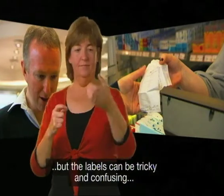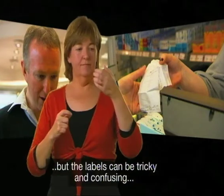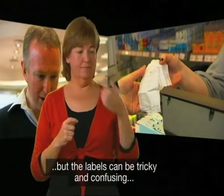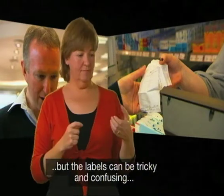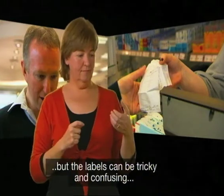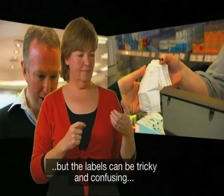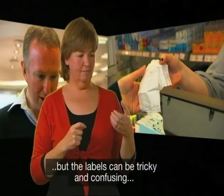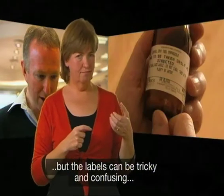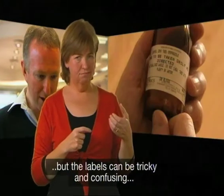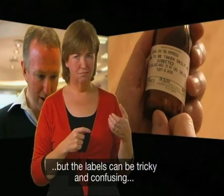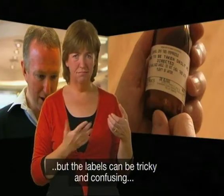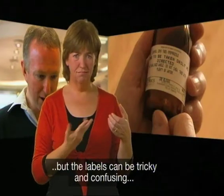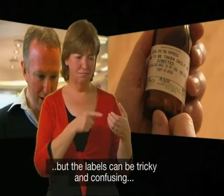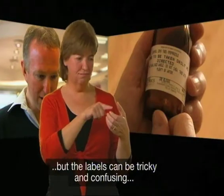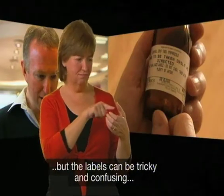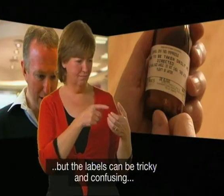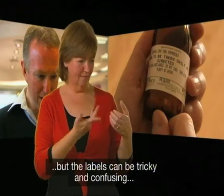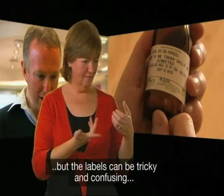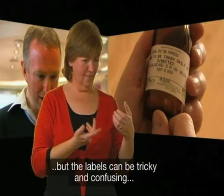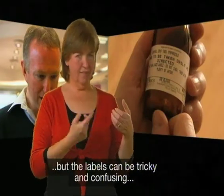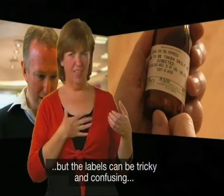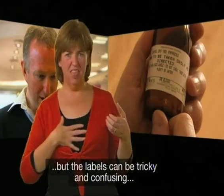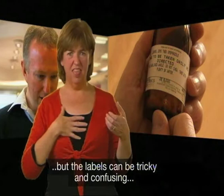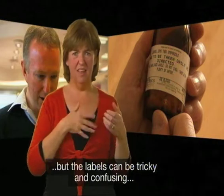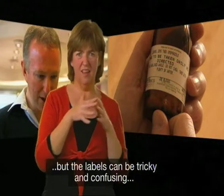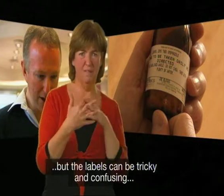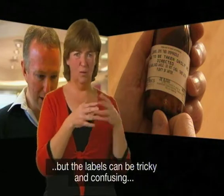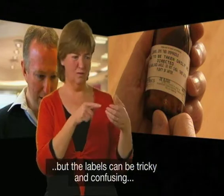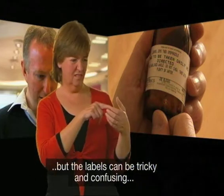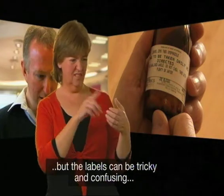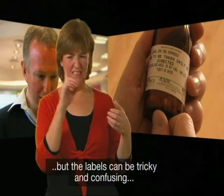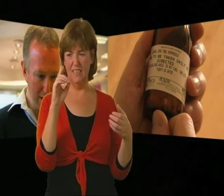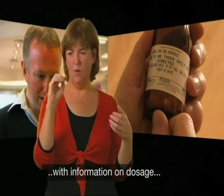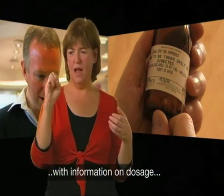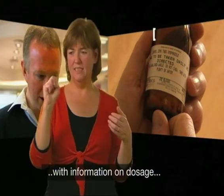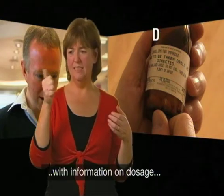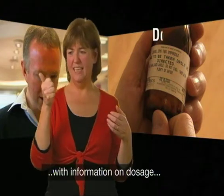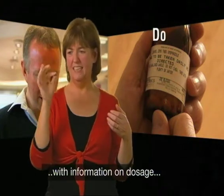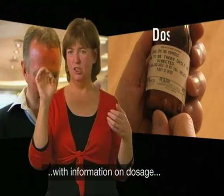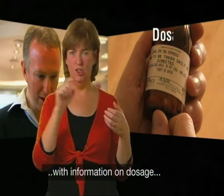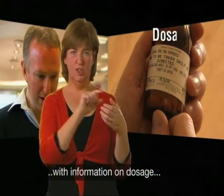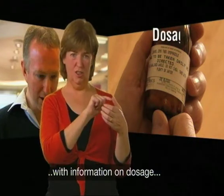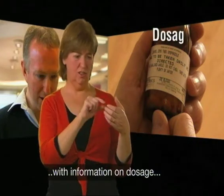But the labels can be tricky and confusing, with information on dosage,